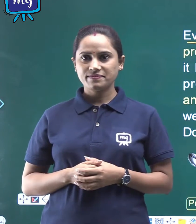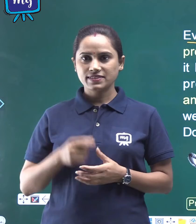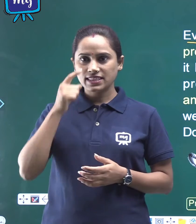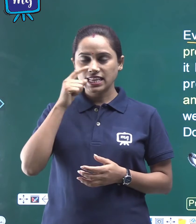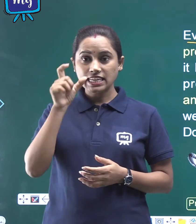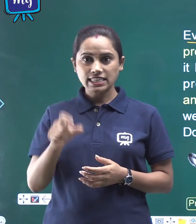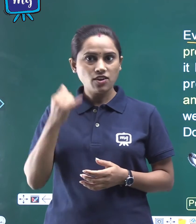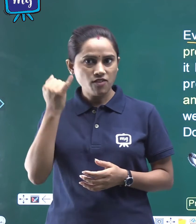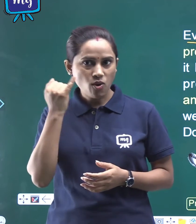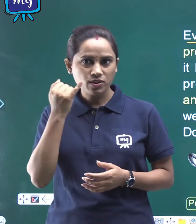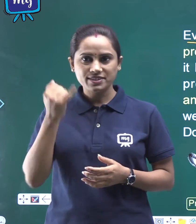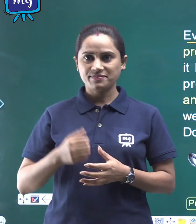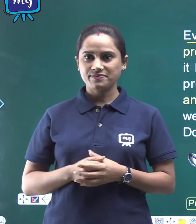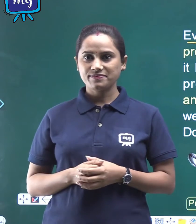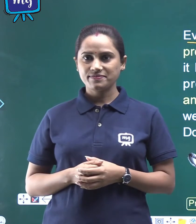she found